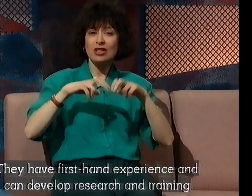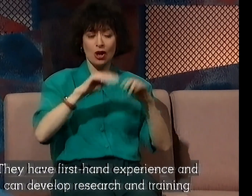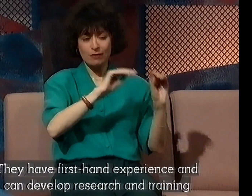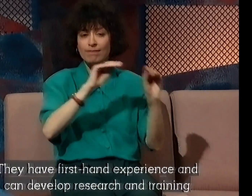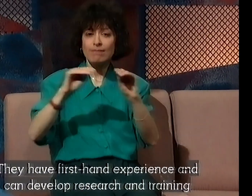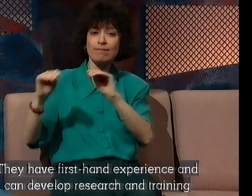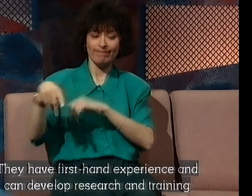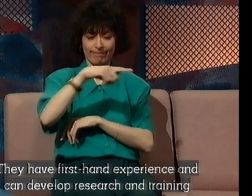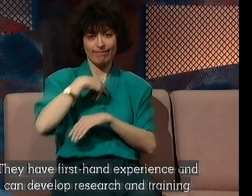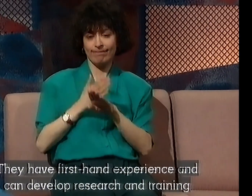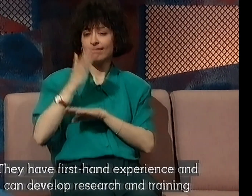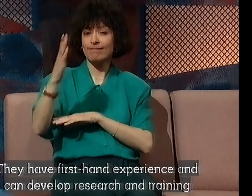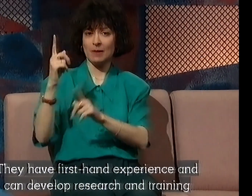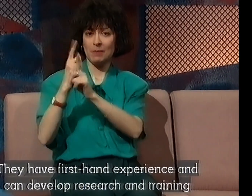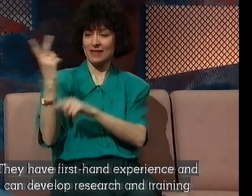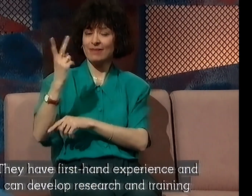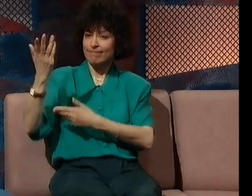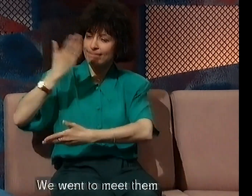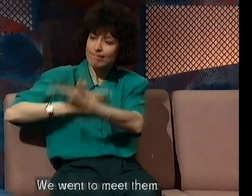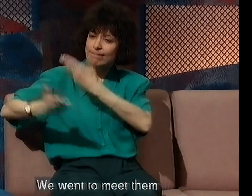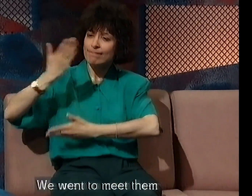and are able to develop research and training. We went to meet them.